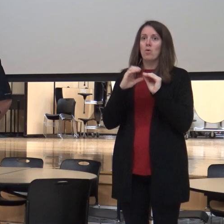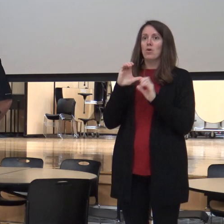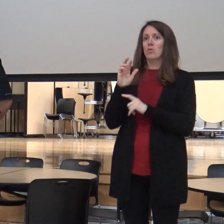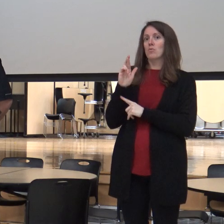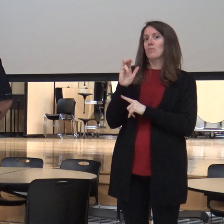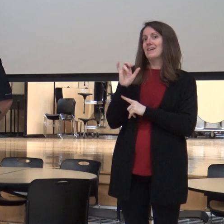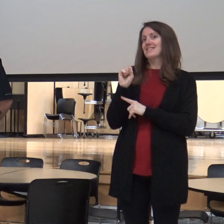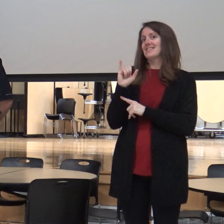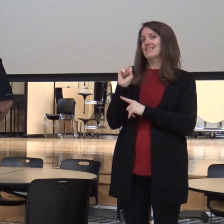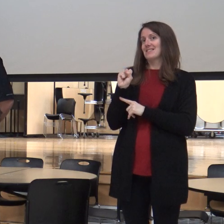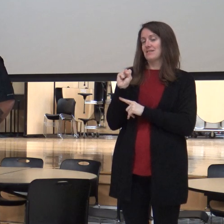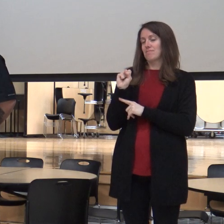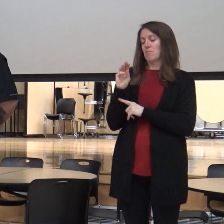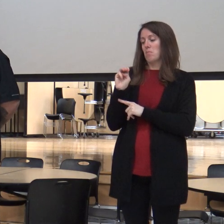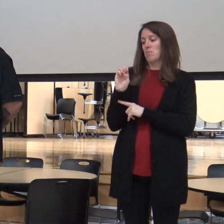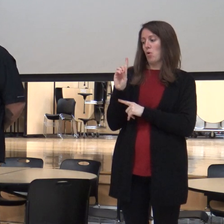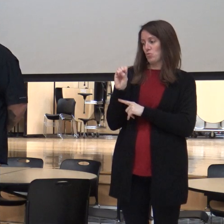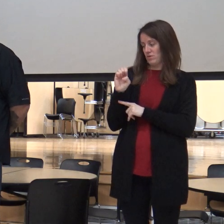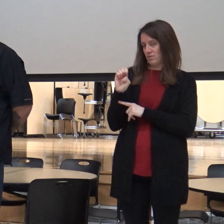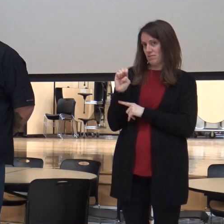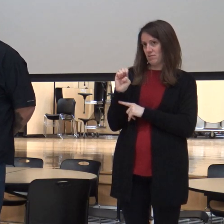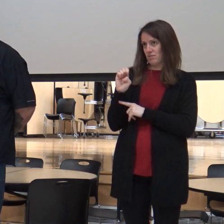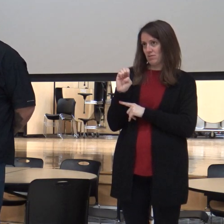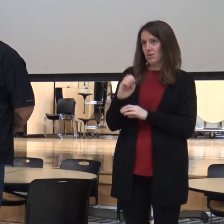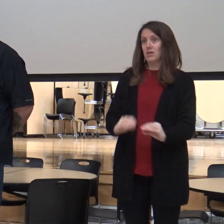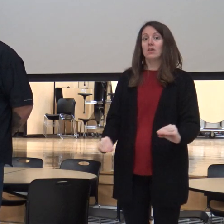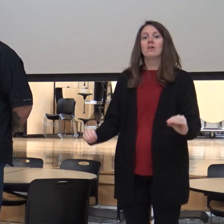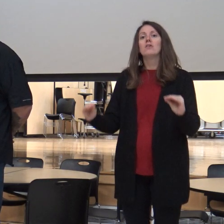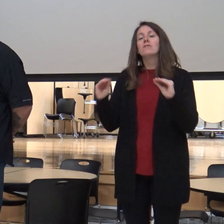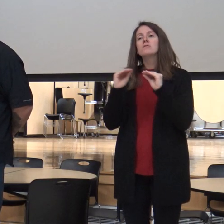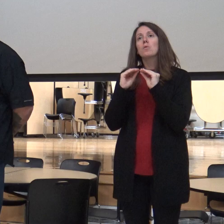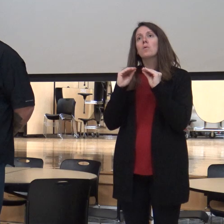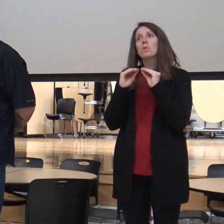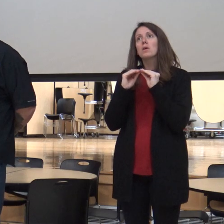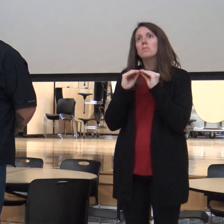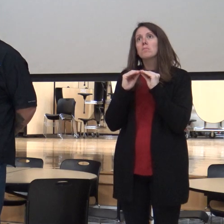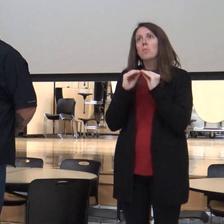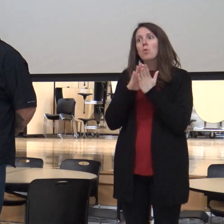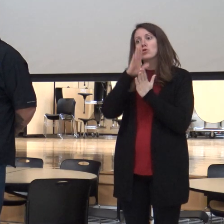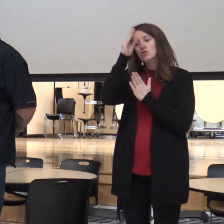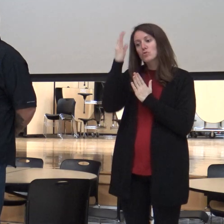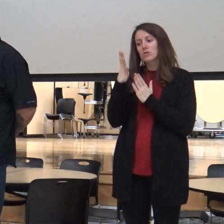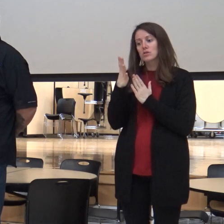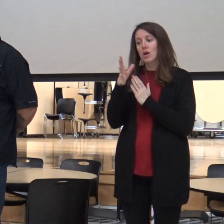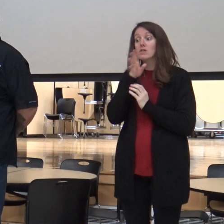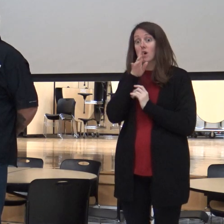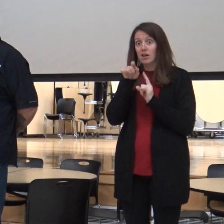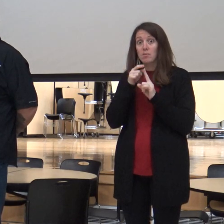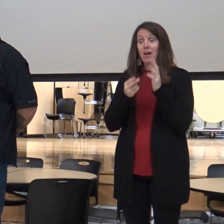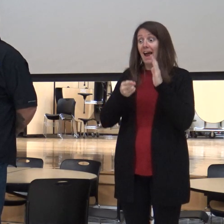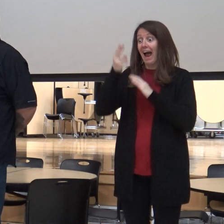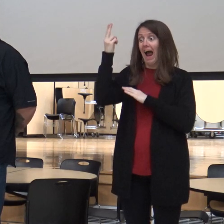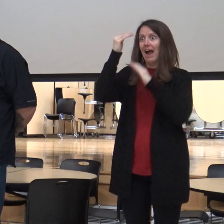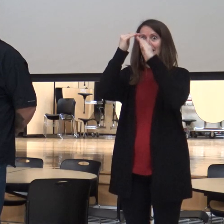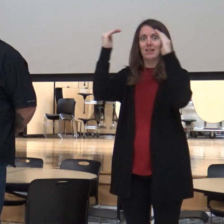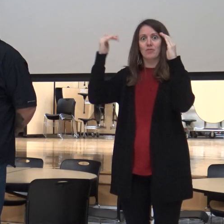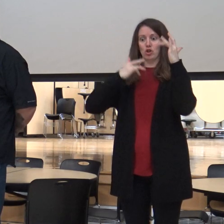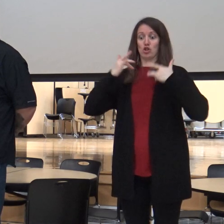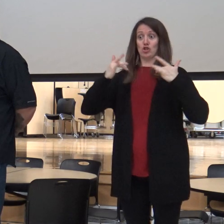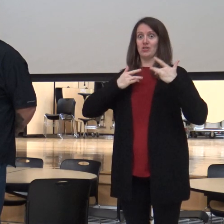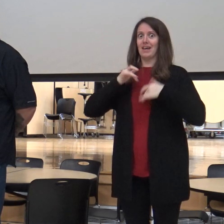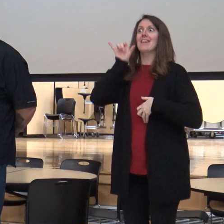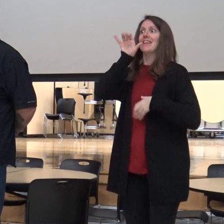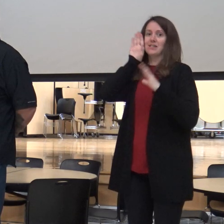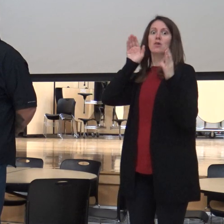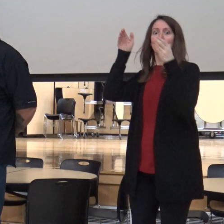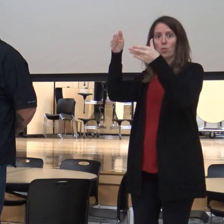more students that we do have who are talking about high-level concerns, then that has to be what we take care of in a